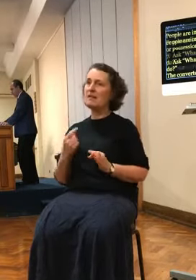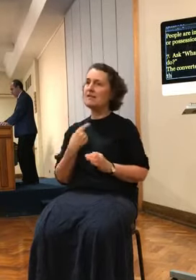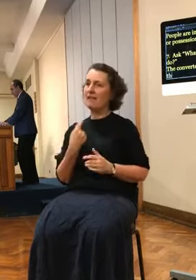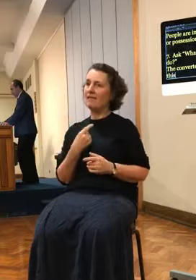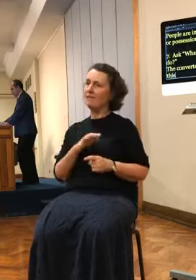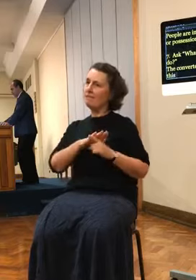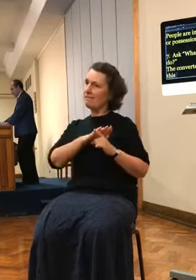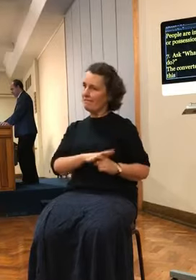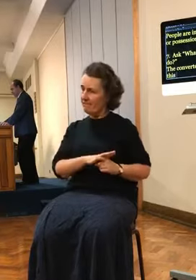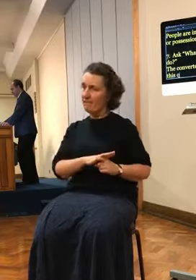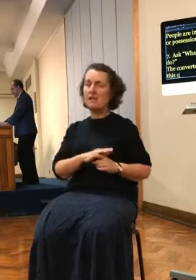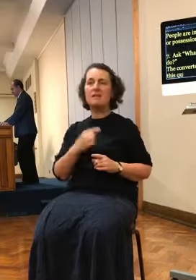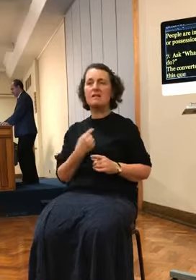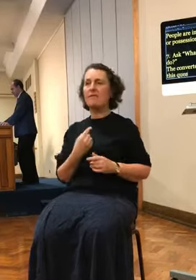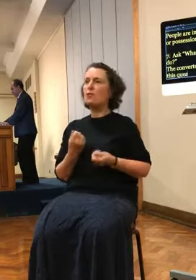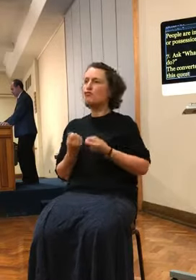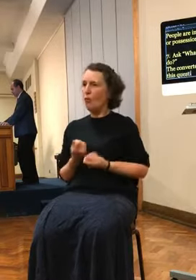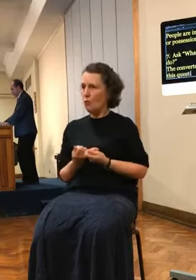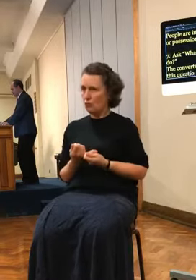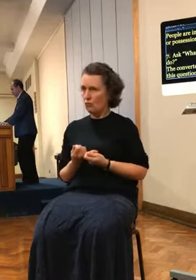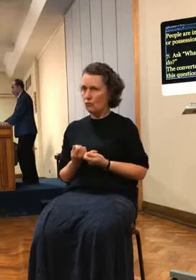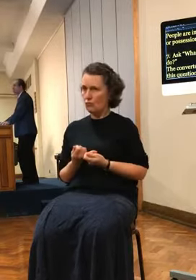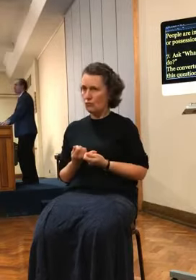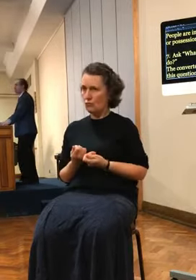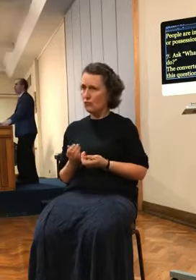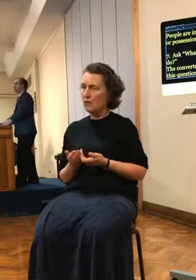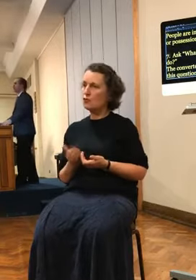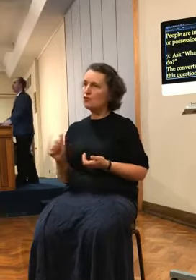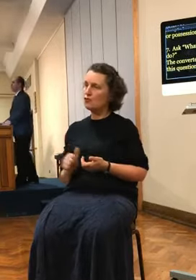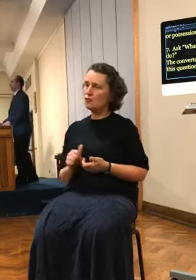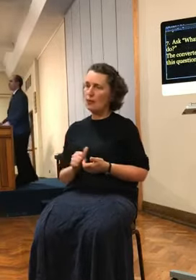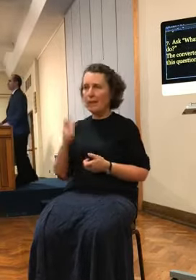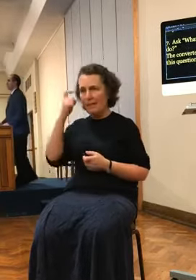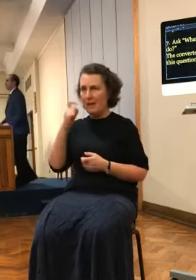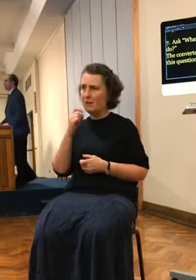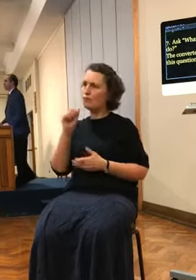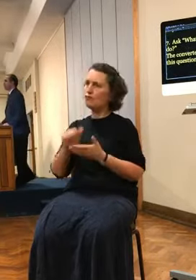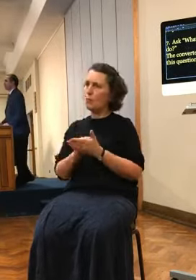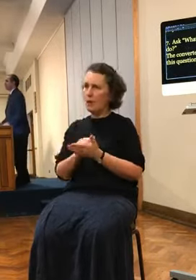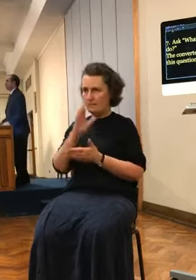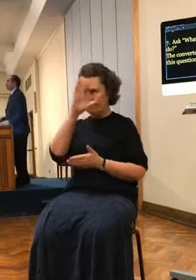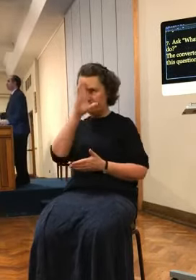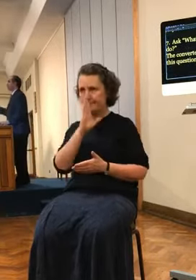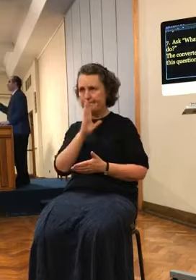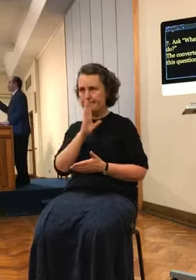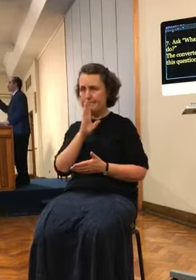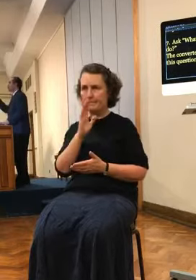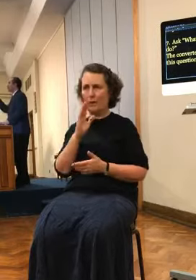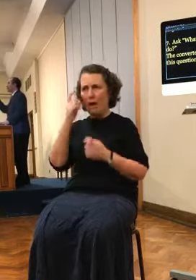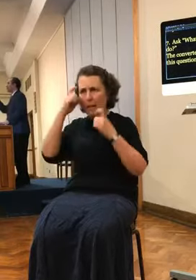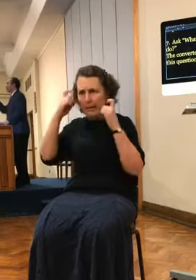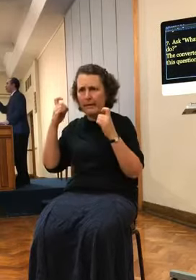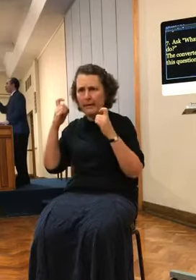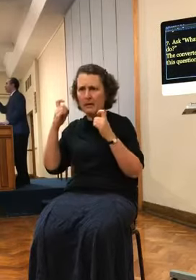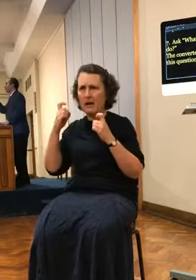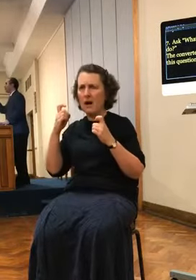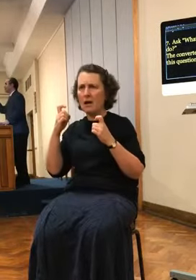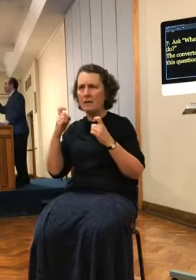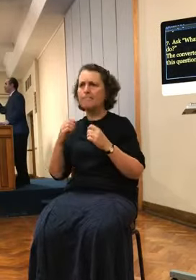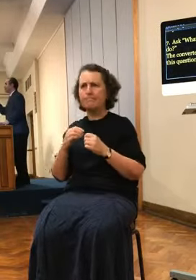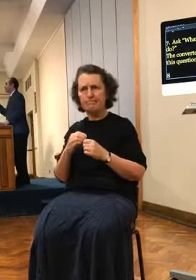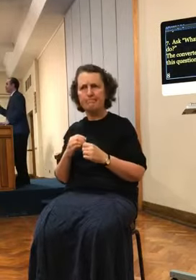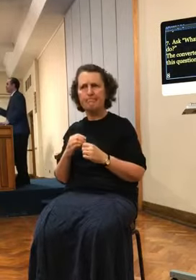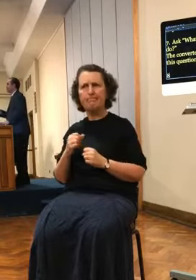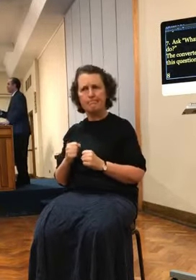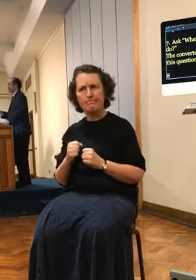imbibed, but be sober. You know, Luther, he said, there are only 2 days on my